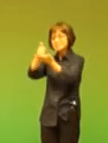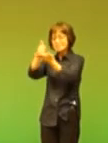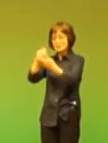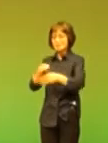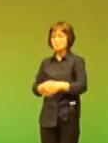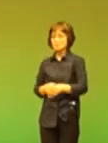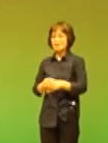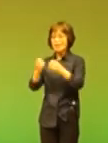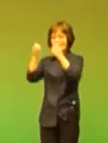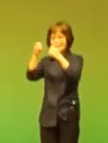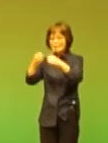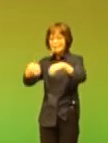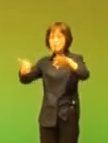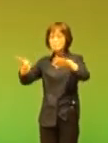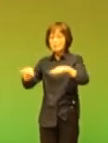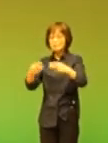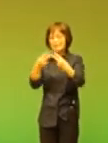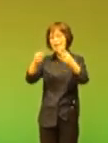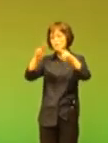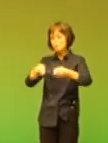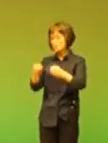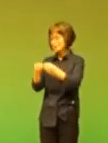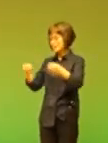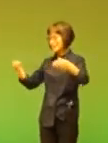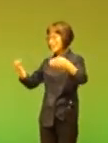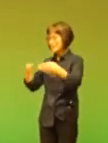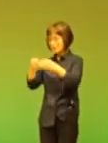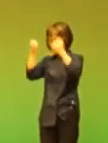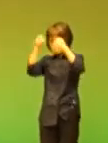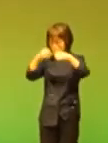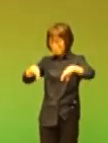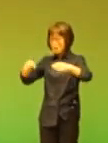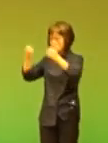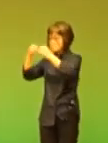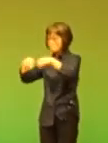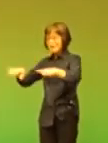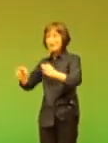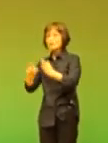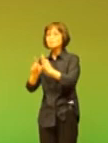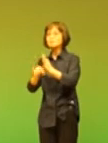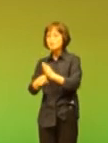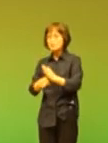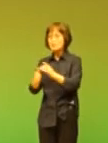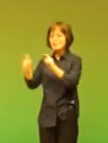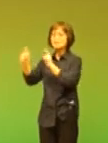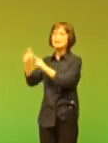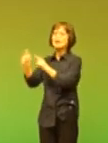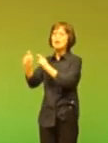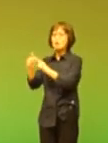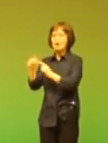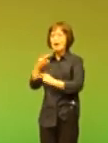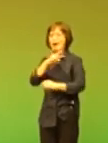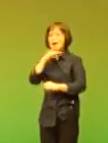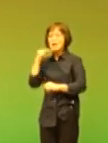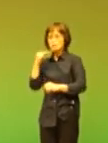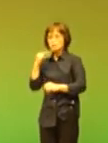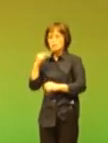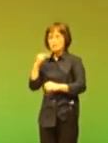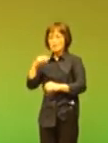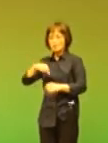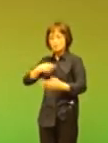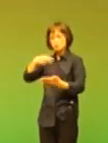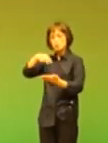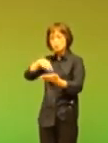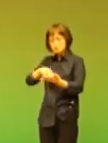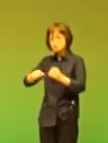British when the atomic bombs fell on Hiroshima and Nagasaki. Gandhi recalled his reaction